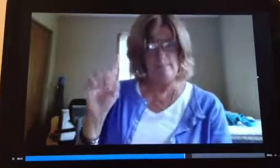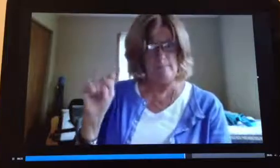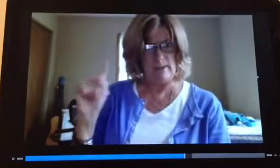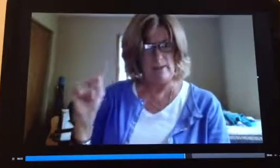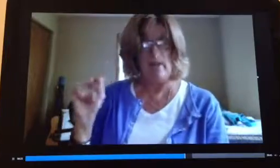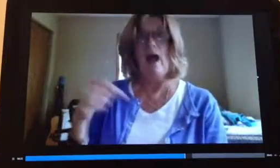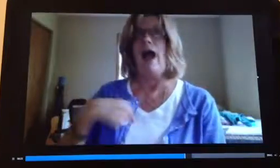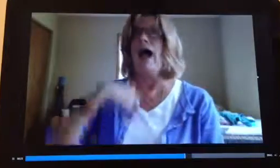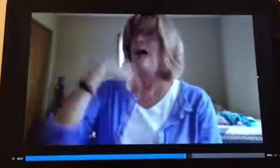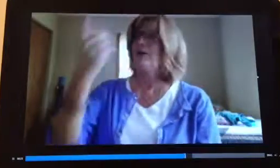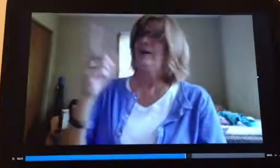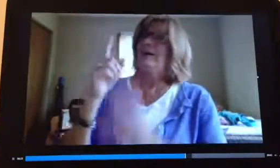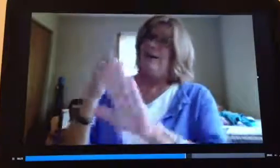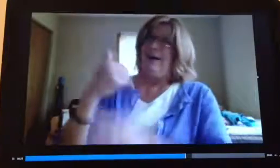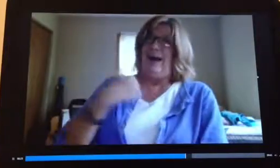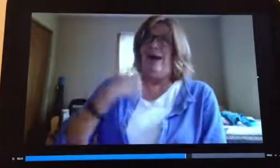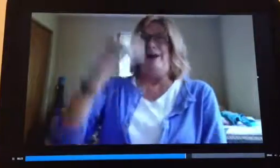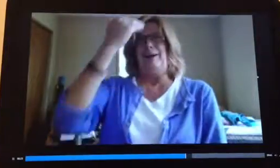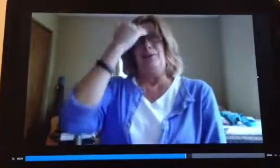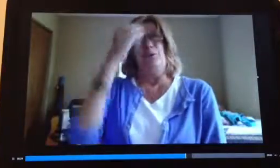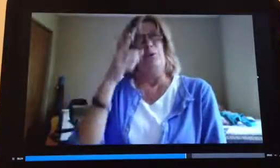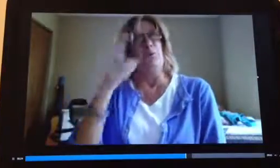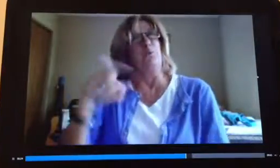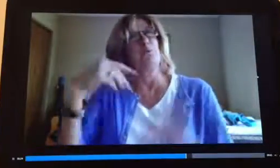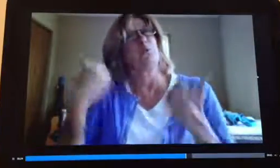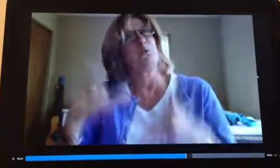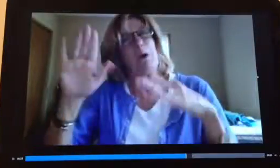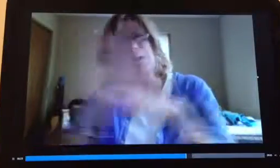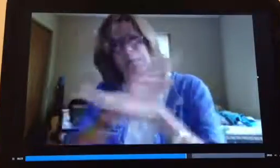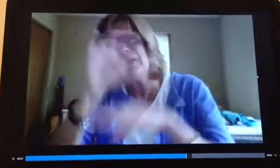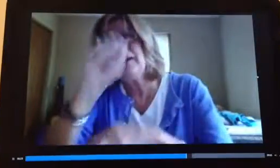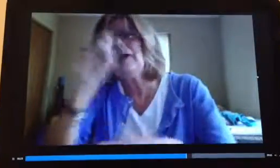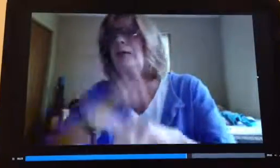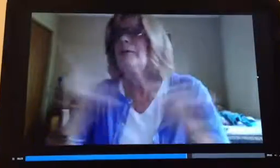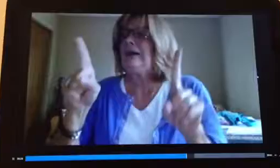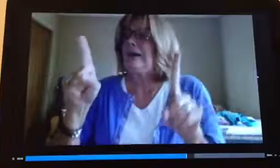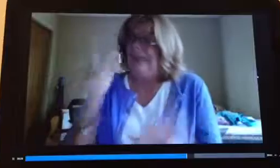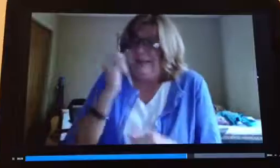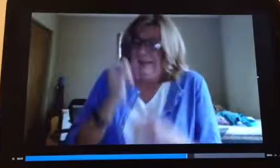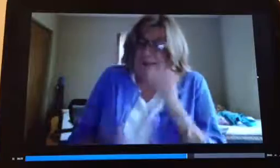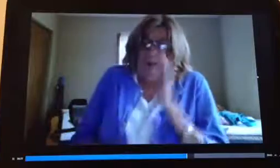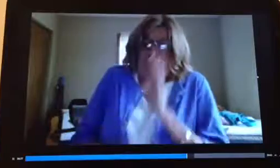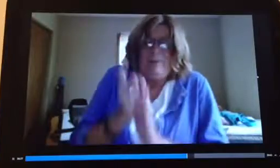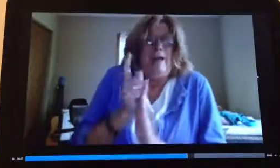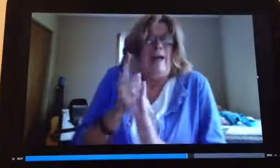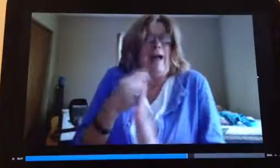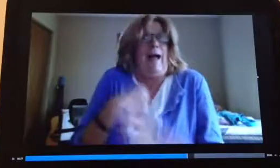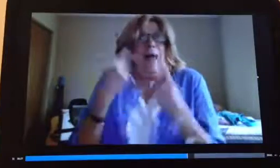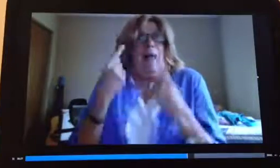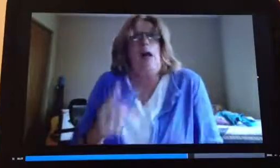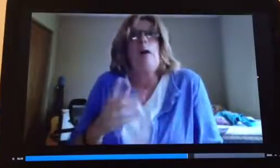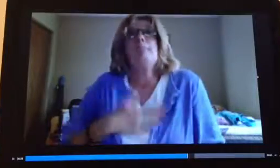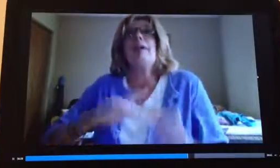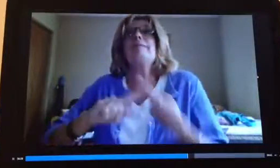Emmett, that's his name. I decided to call Emmett. He works on cars, and I knew he was super busy, and this was last minute,